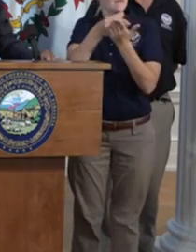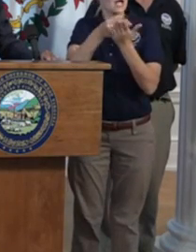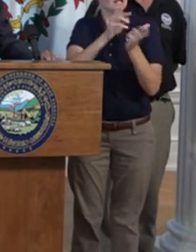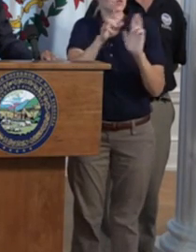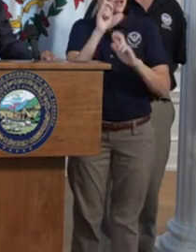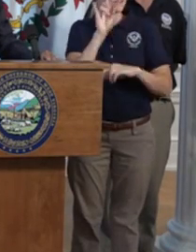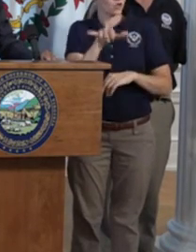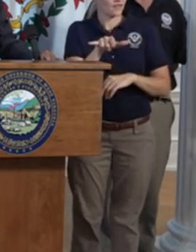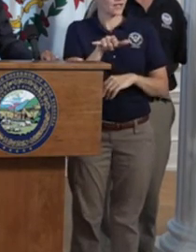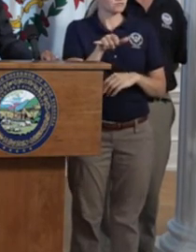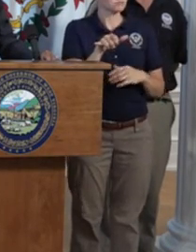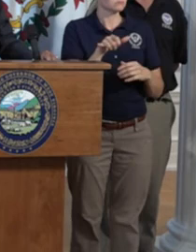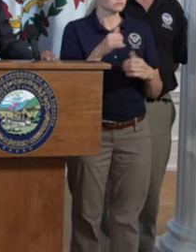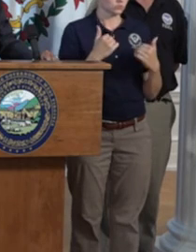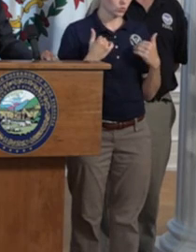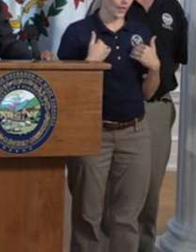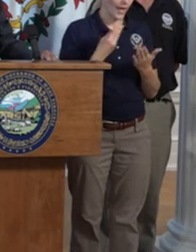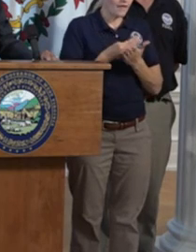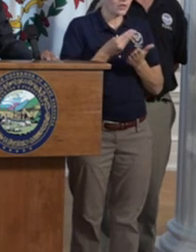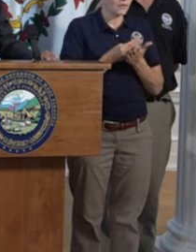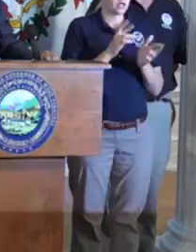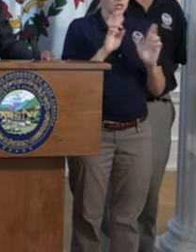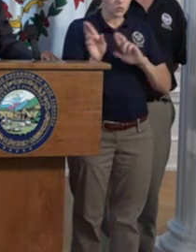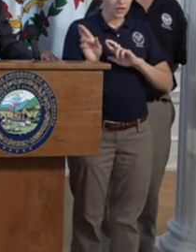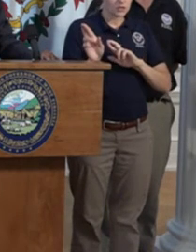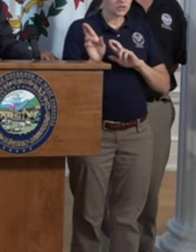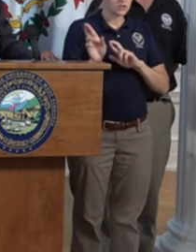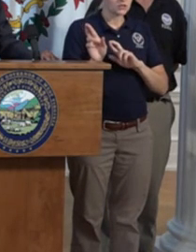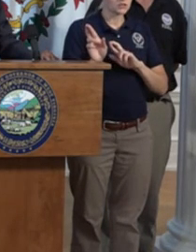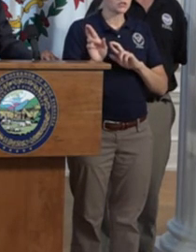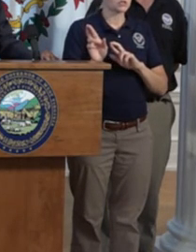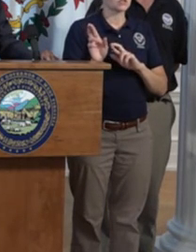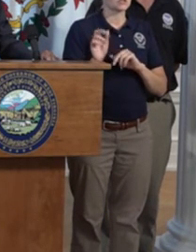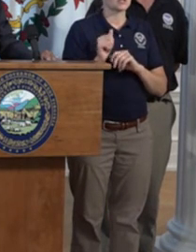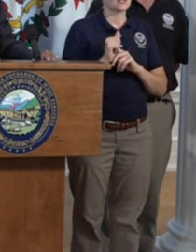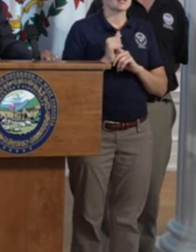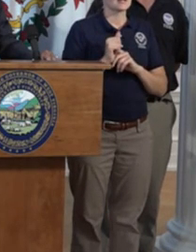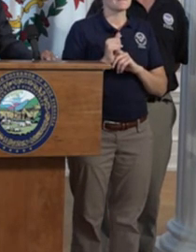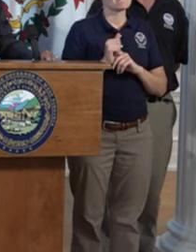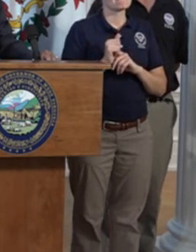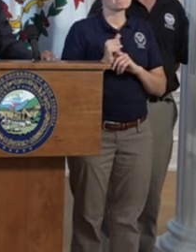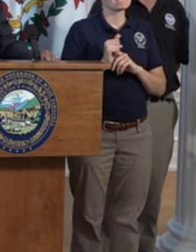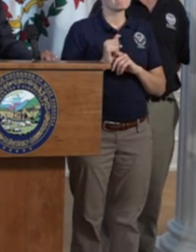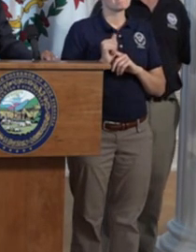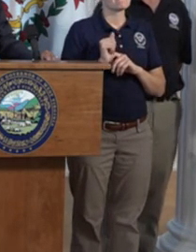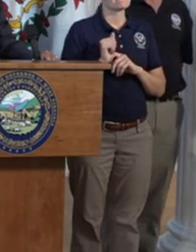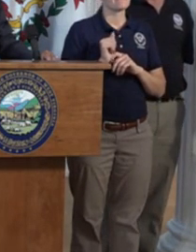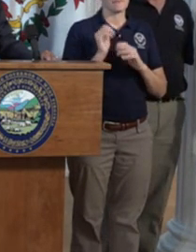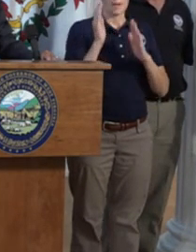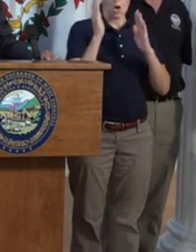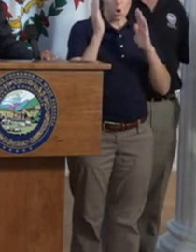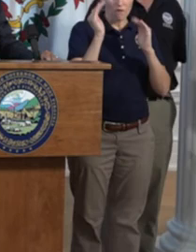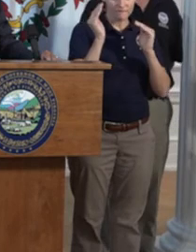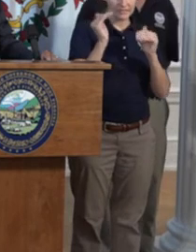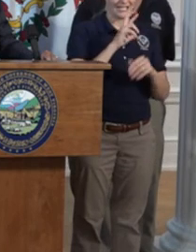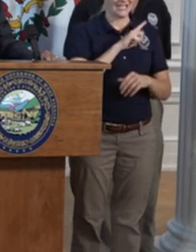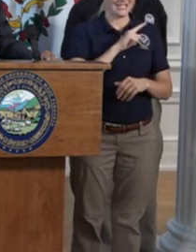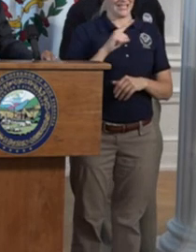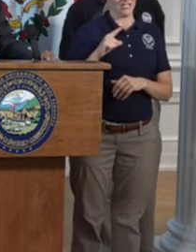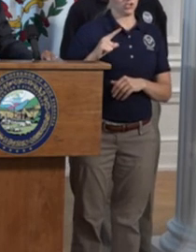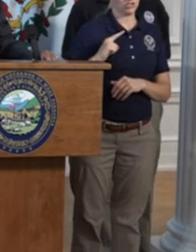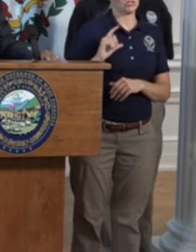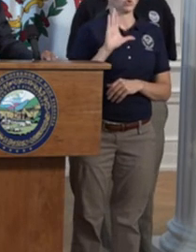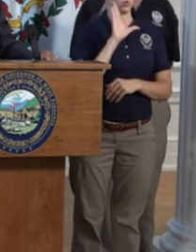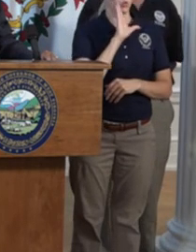money there, and fortunately, or hopefully, the legislature at the appropriate time will allow